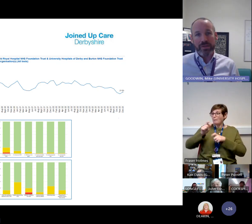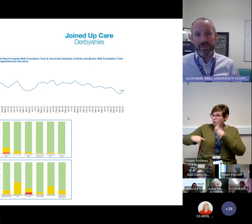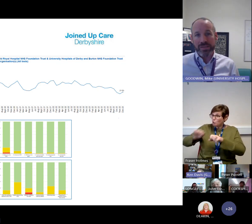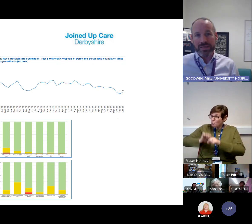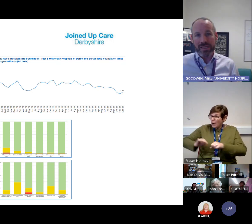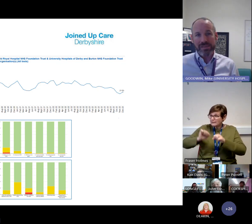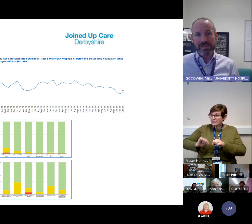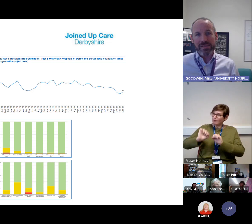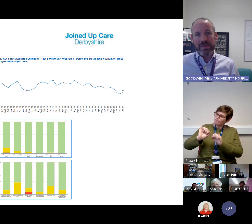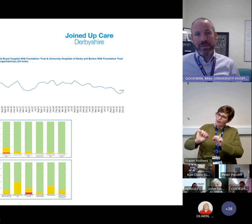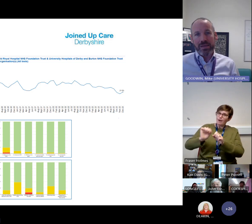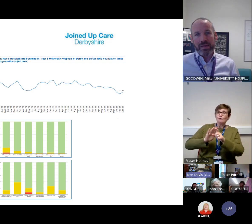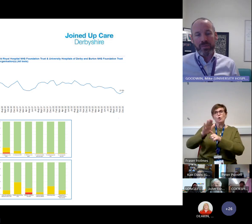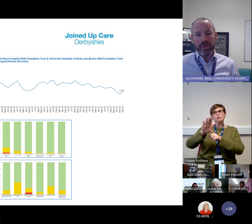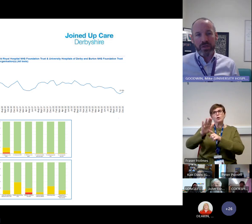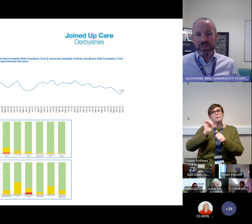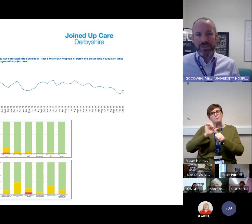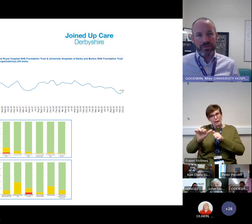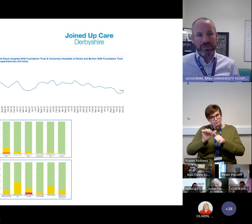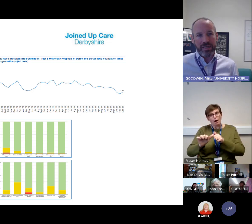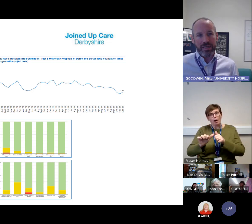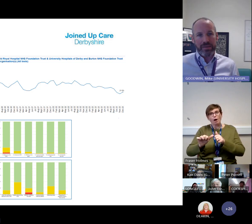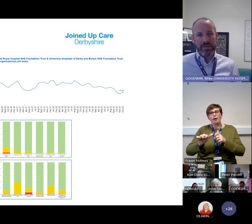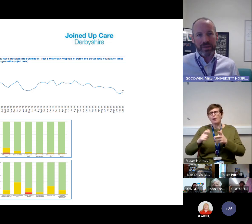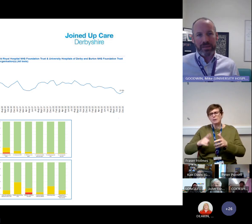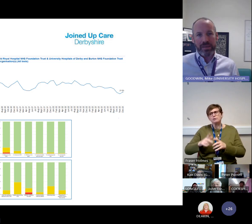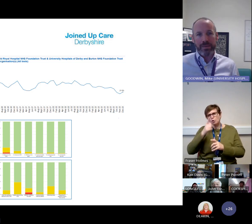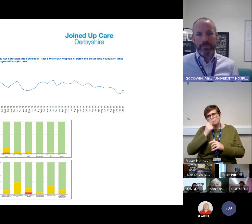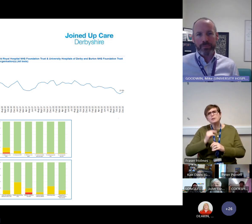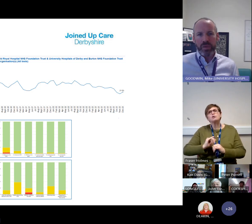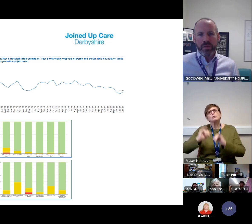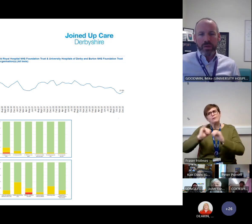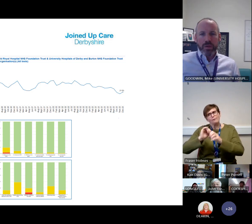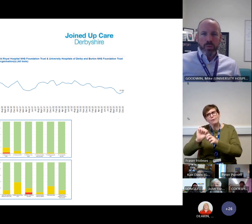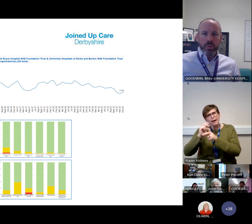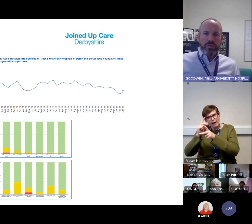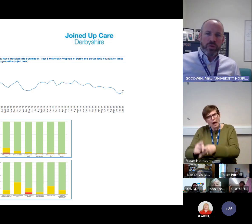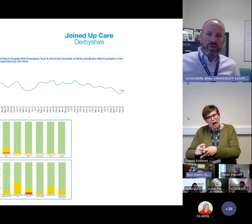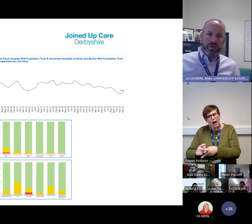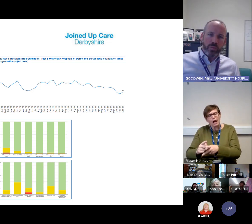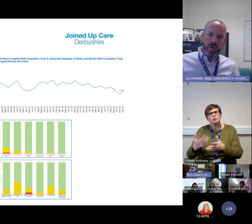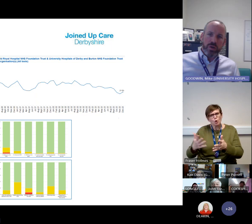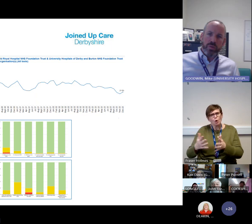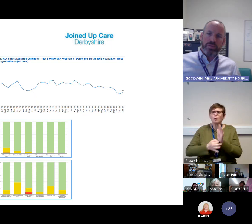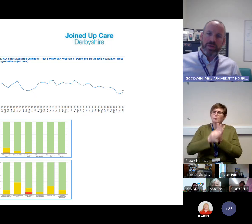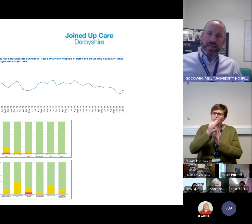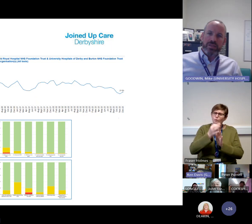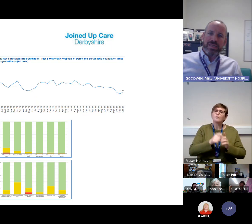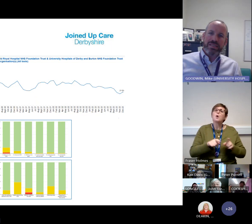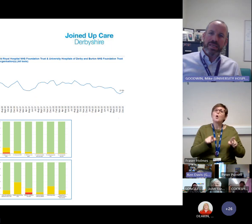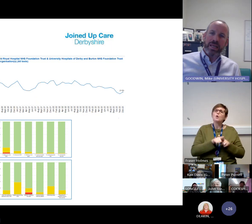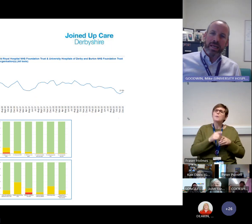for diagnostic tests that are critical to their care. We've also done some work with NHS